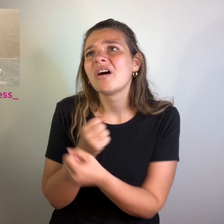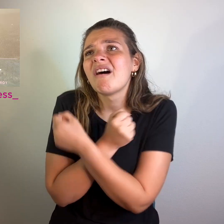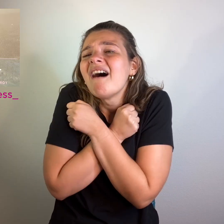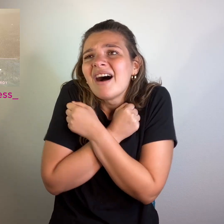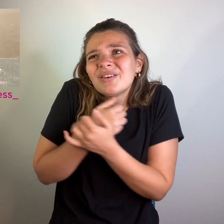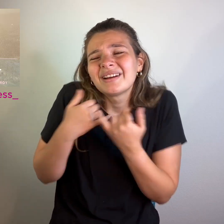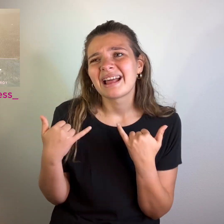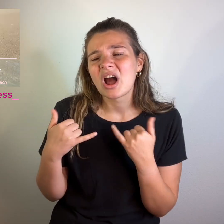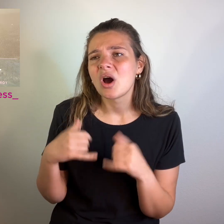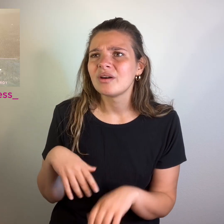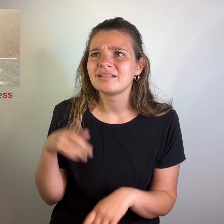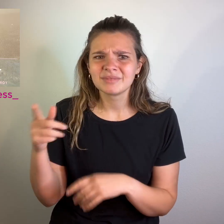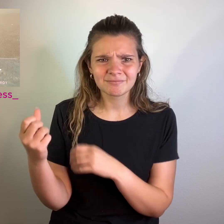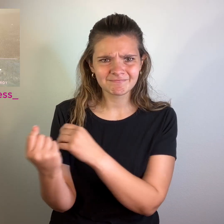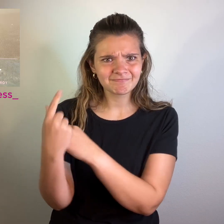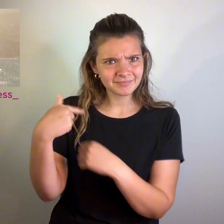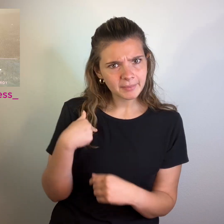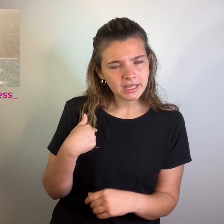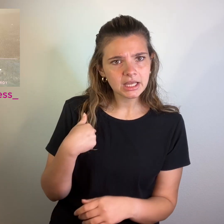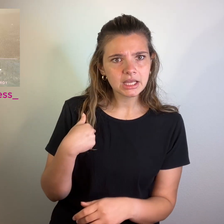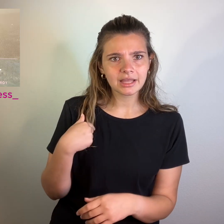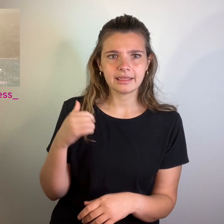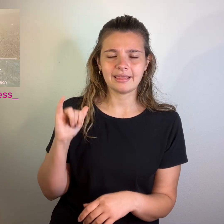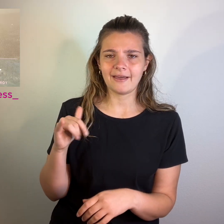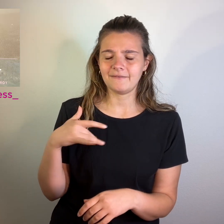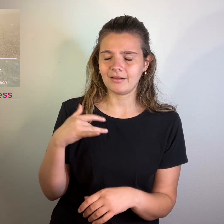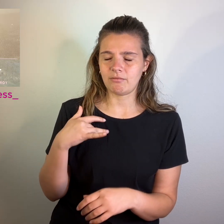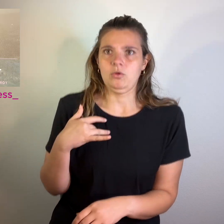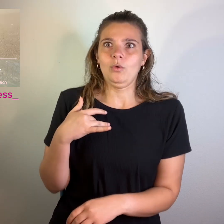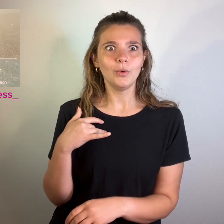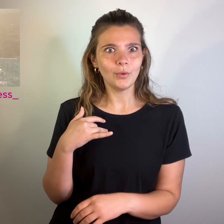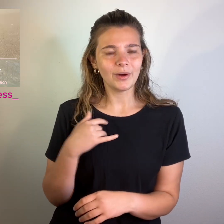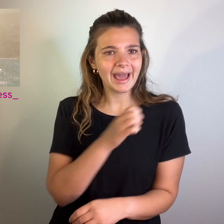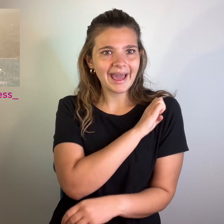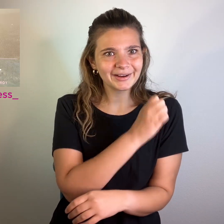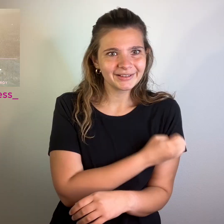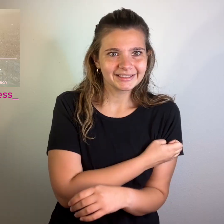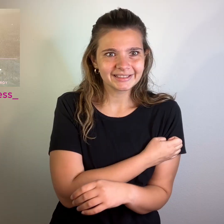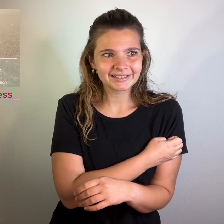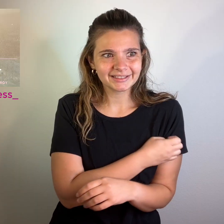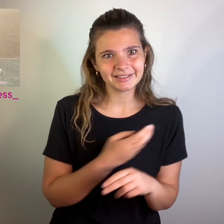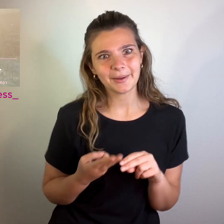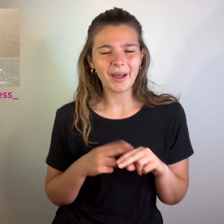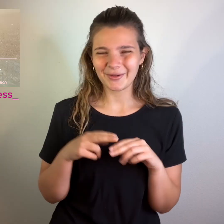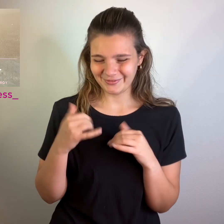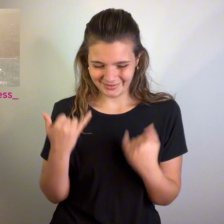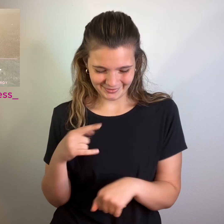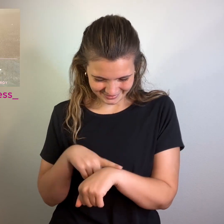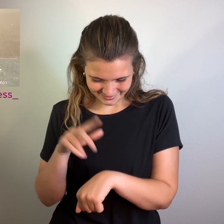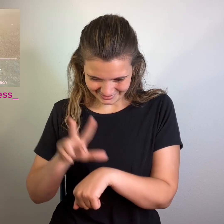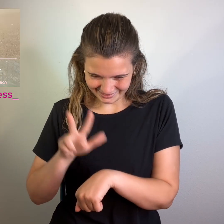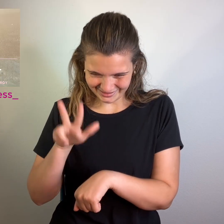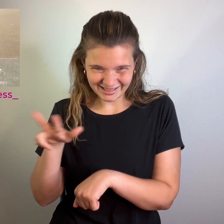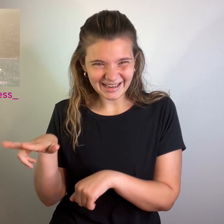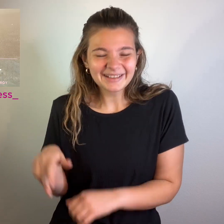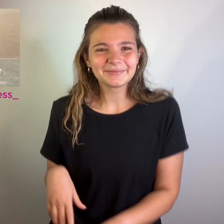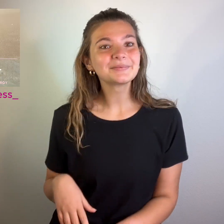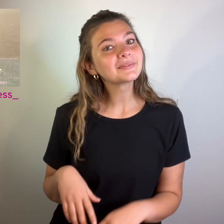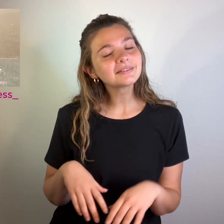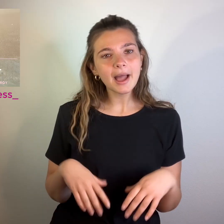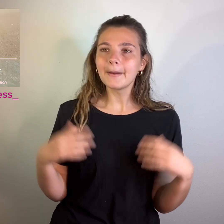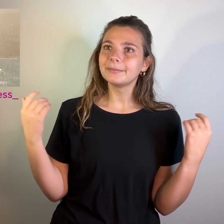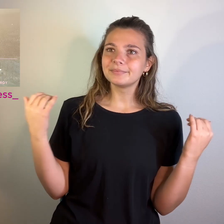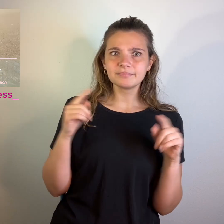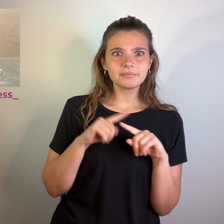then him responding back to me actually gave me so much energy. It's 333 as I say this, and I ended up